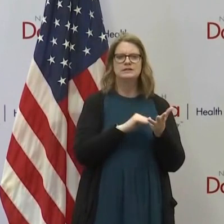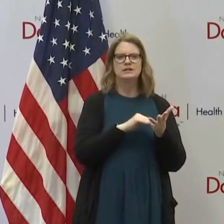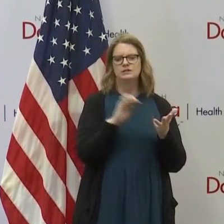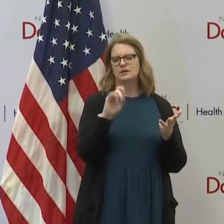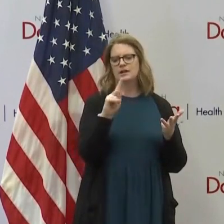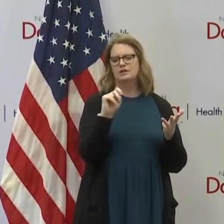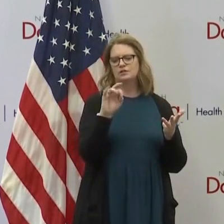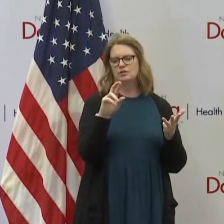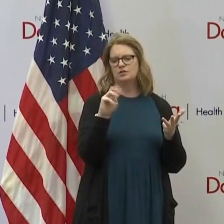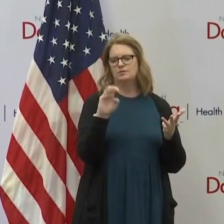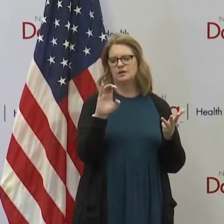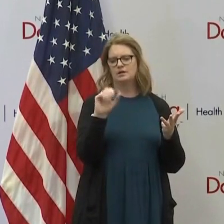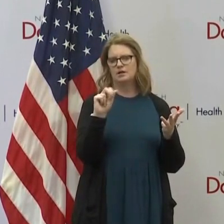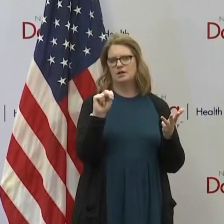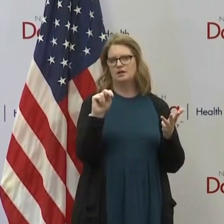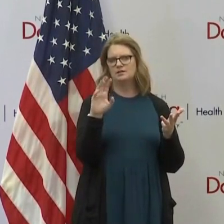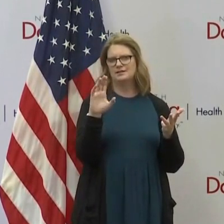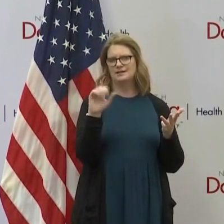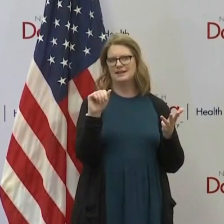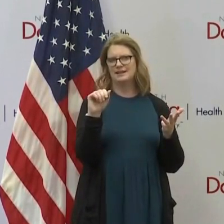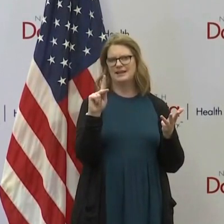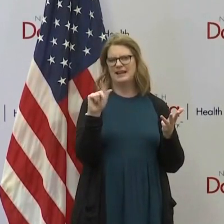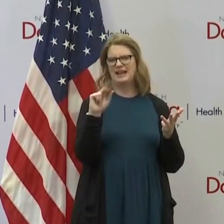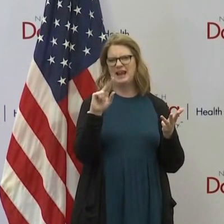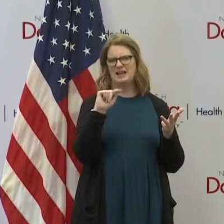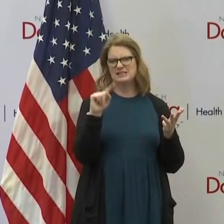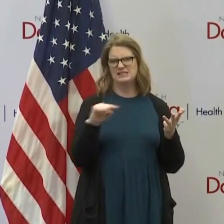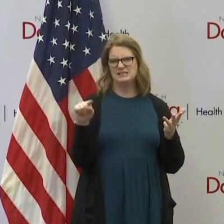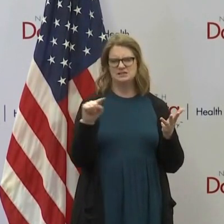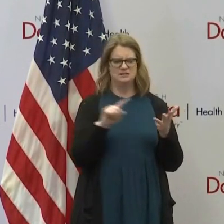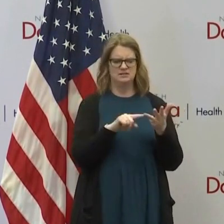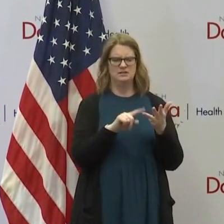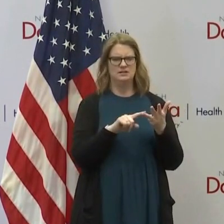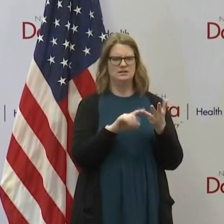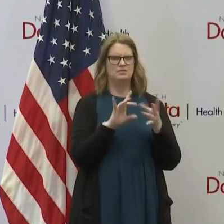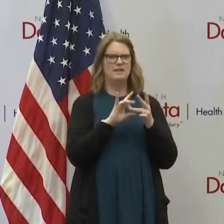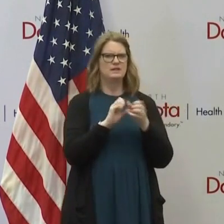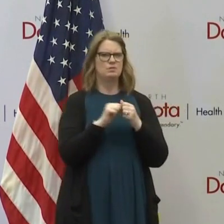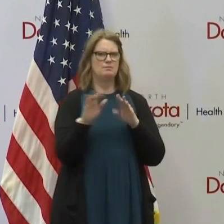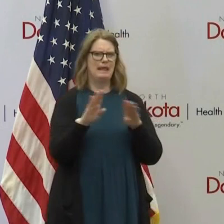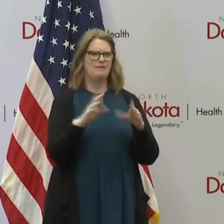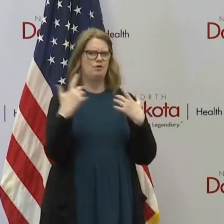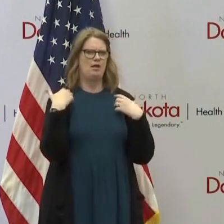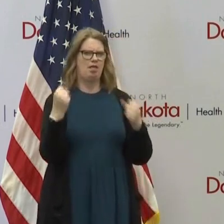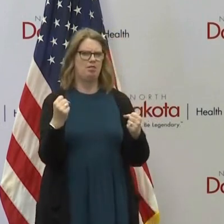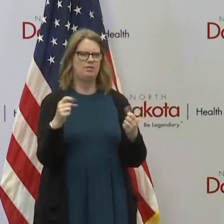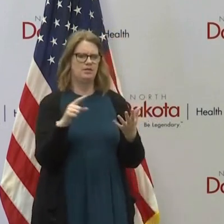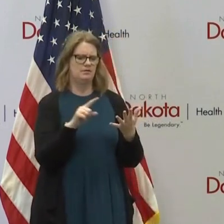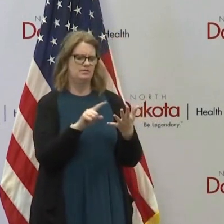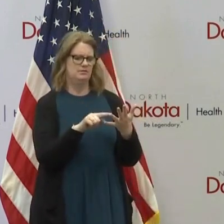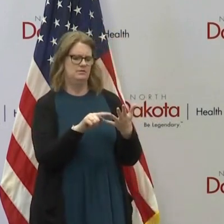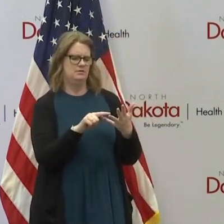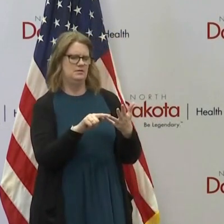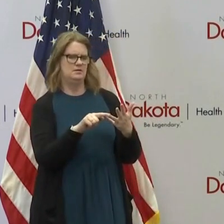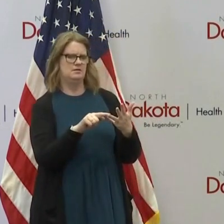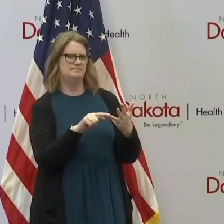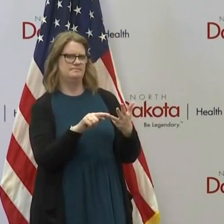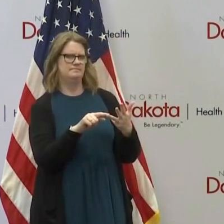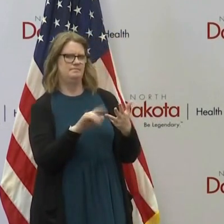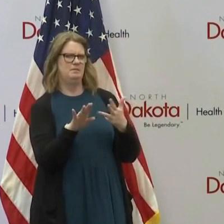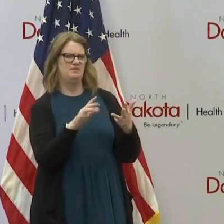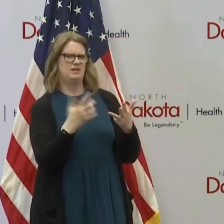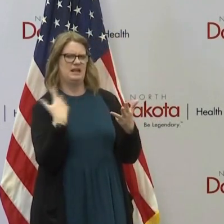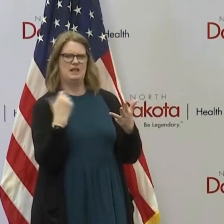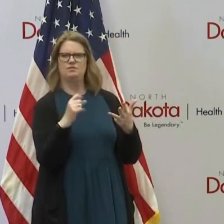Eleanor McCann-Katz, who leads SAMHSA, which is the group that deals with behavioral health behavioral health for